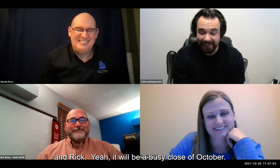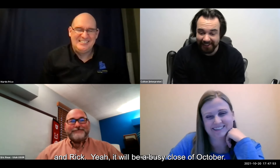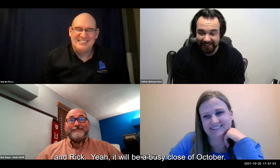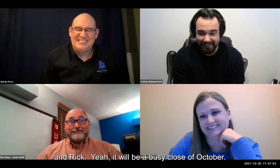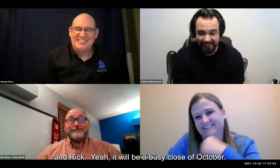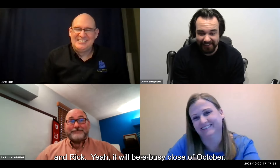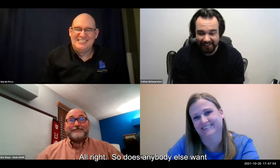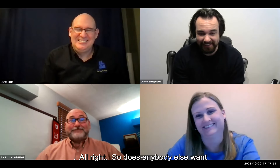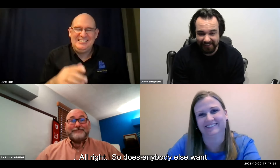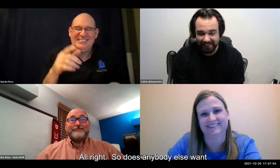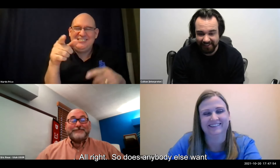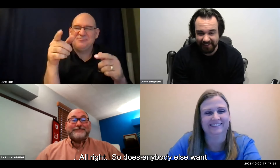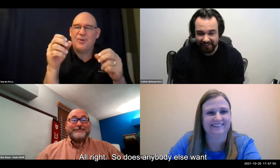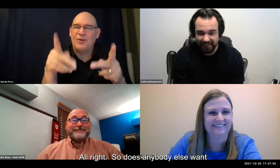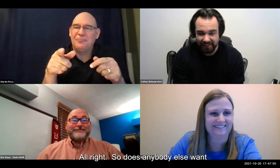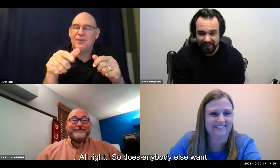October.